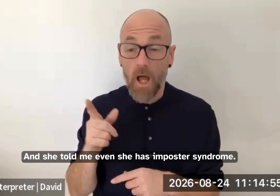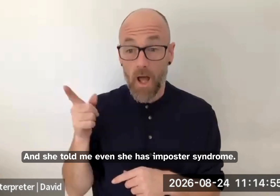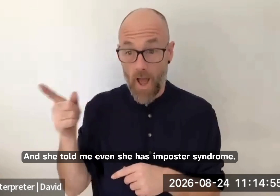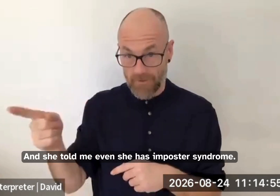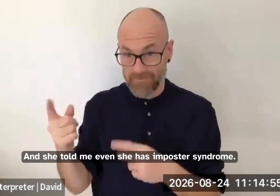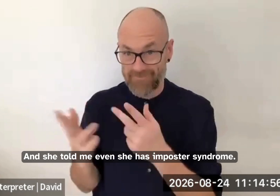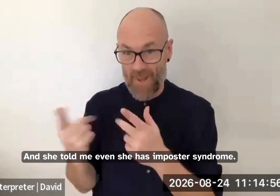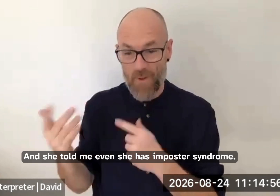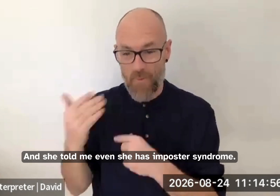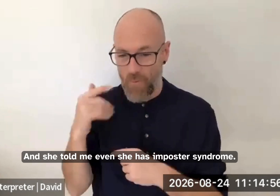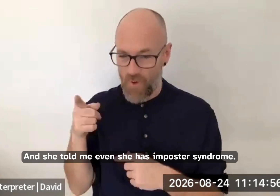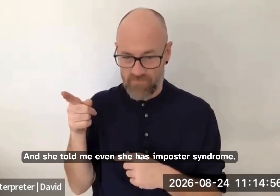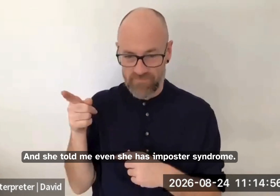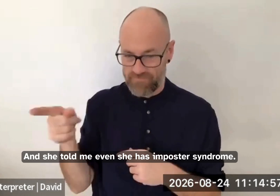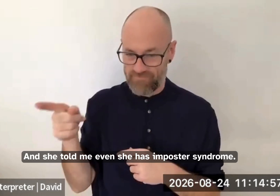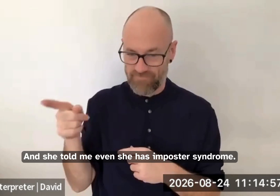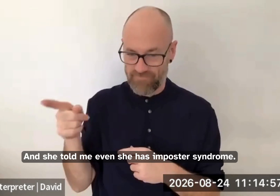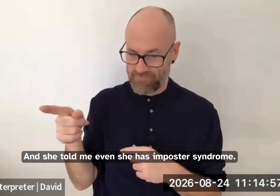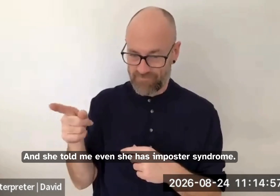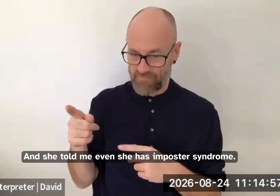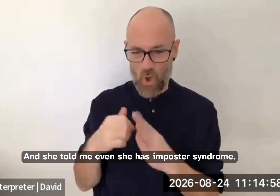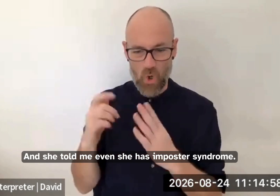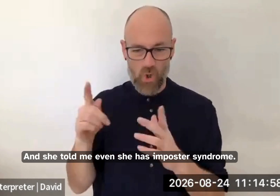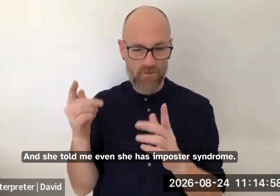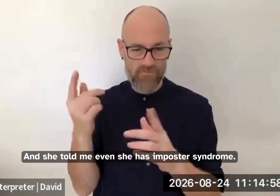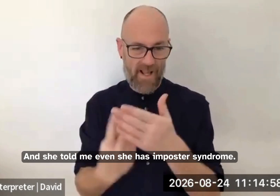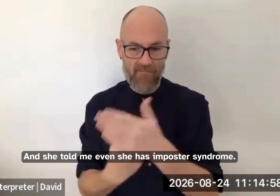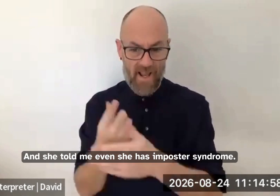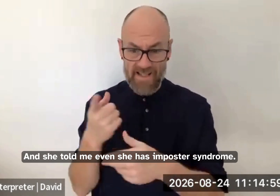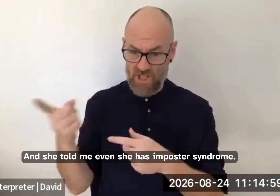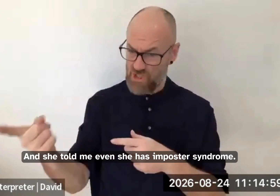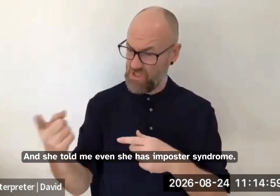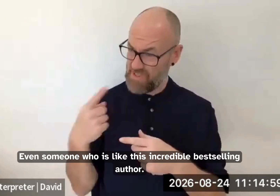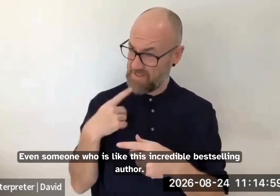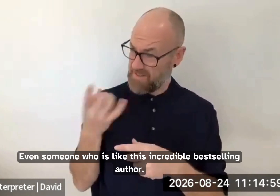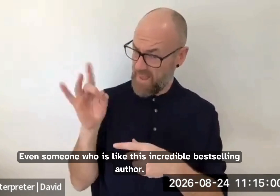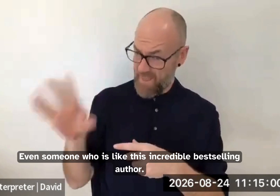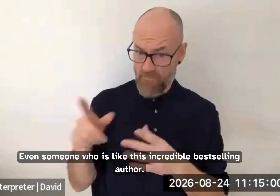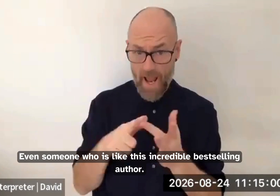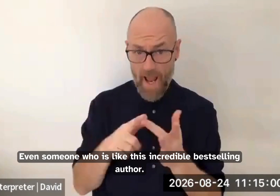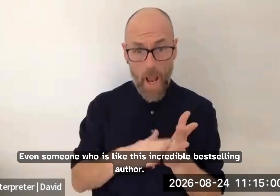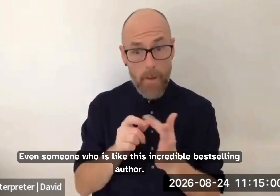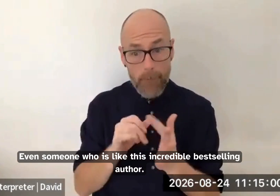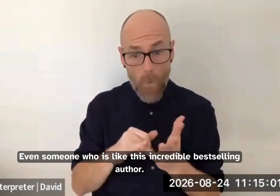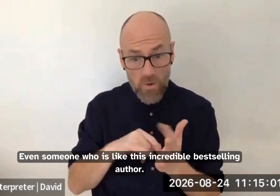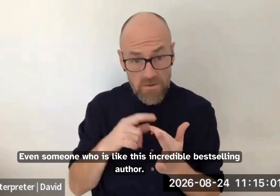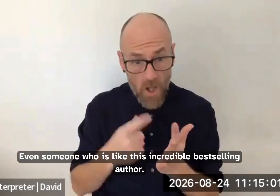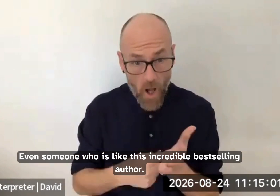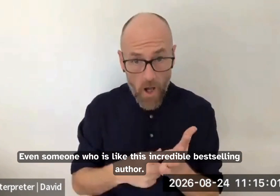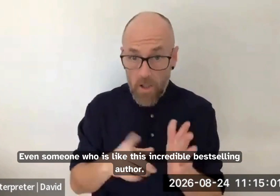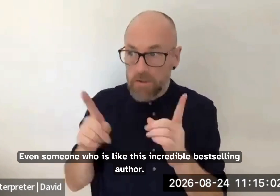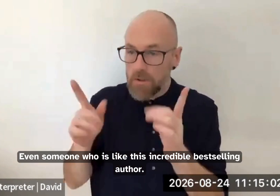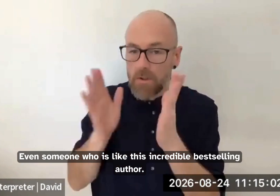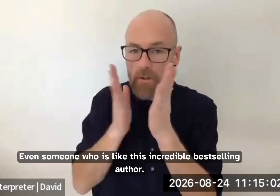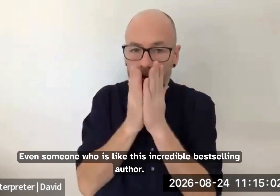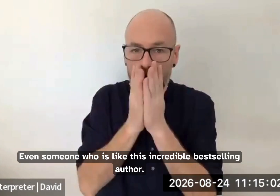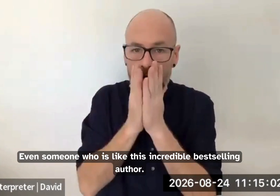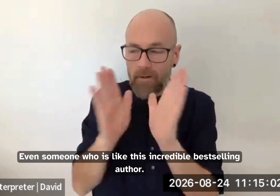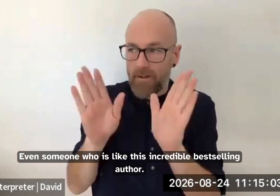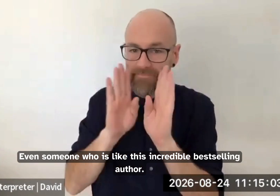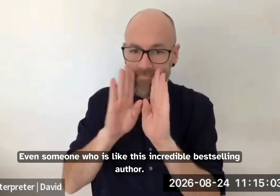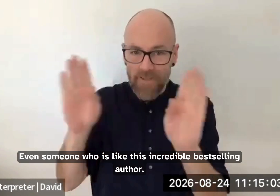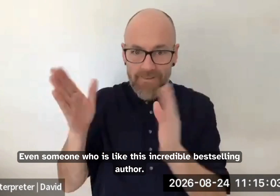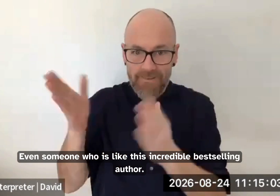events, and she told me even she has imposter syndrome. Even someone who is like this